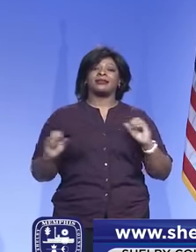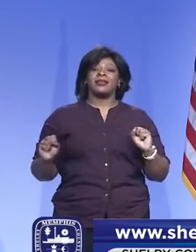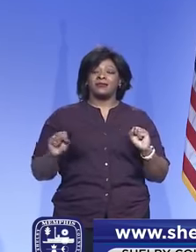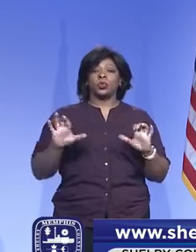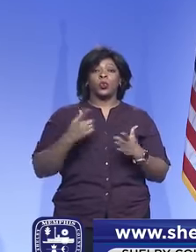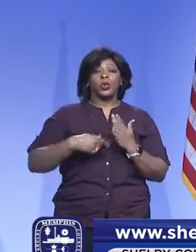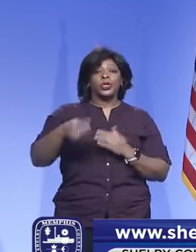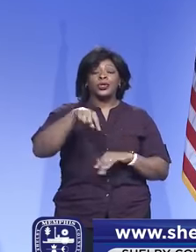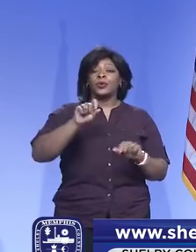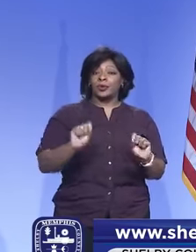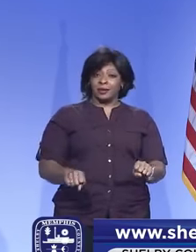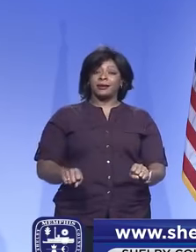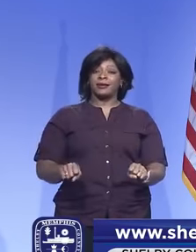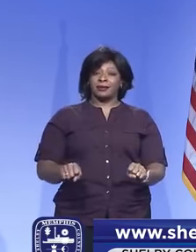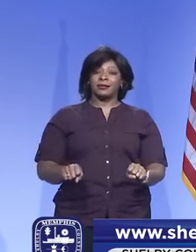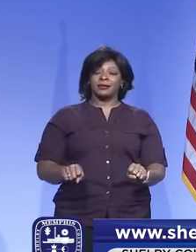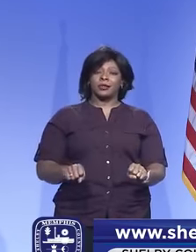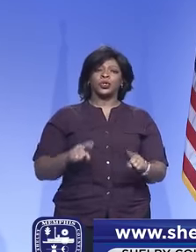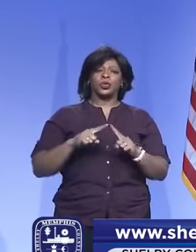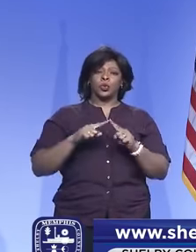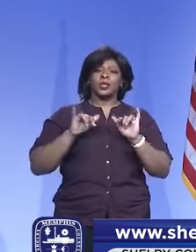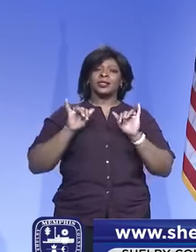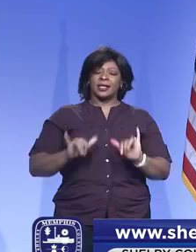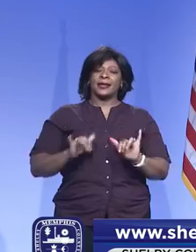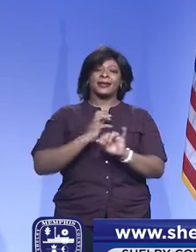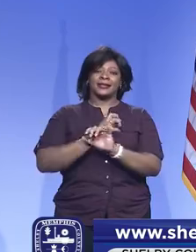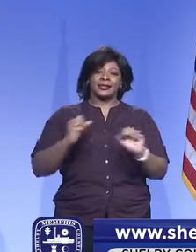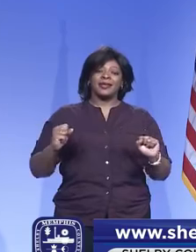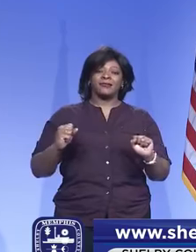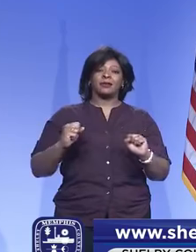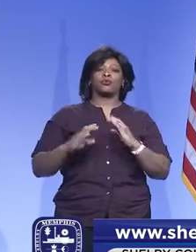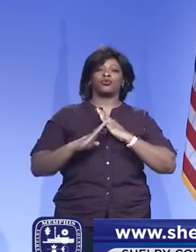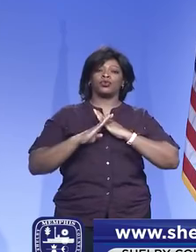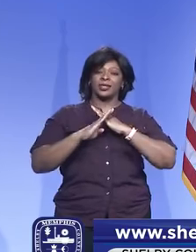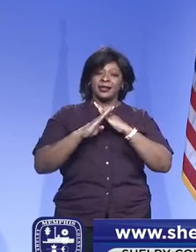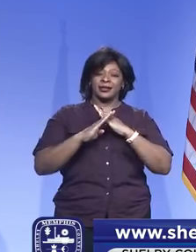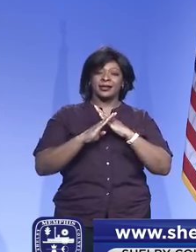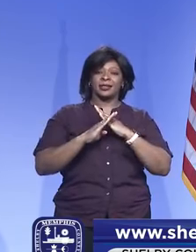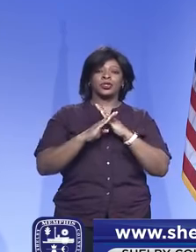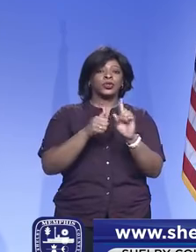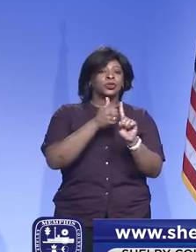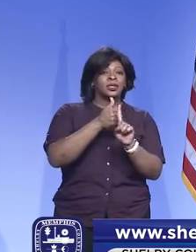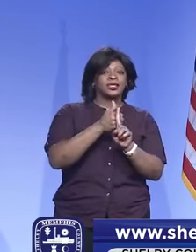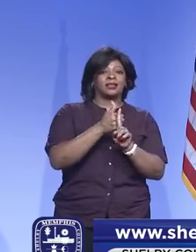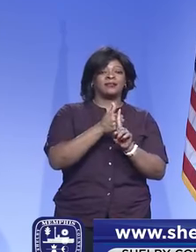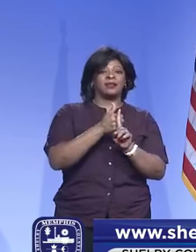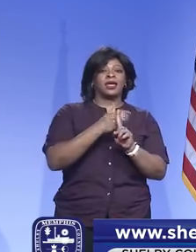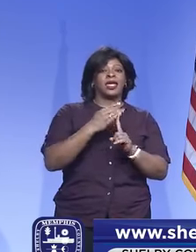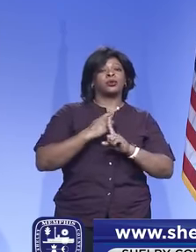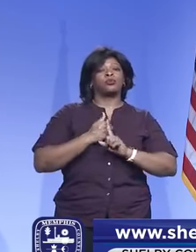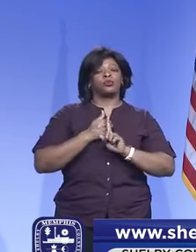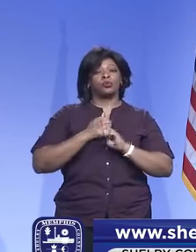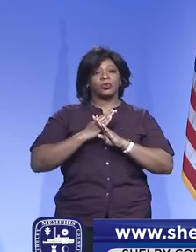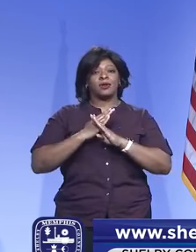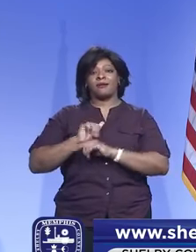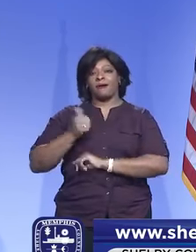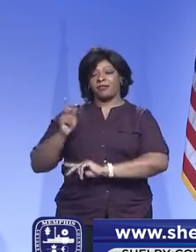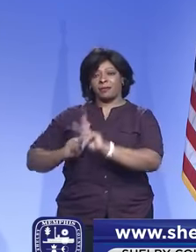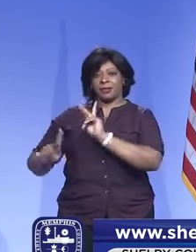do what you can do to remain safe, to protect yourself and to protect